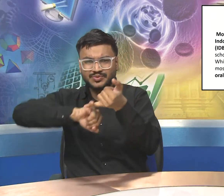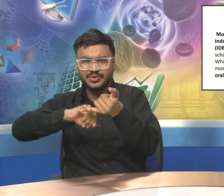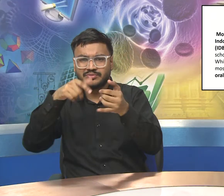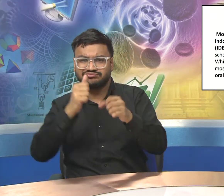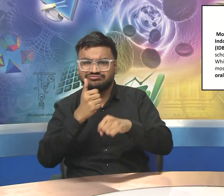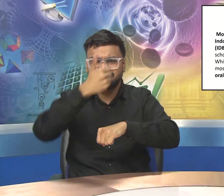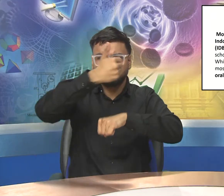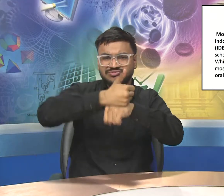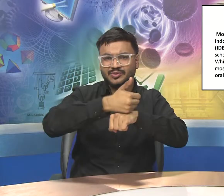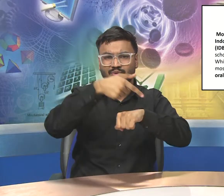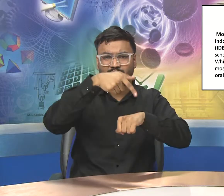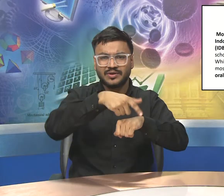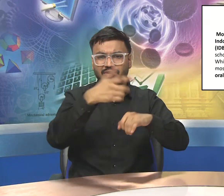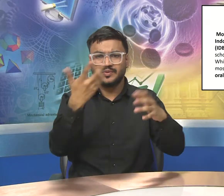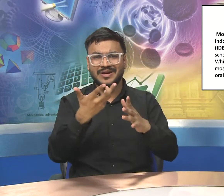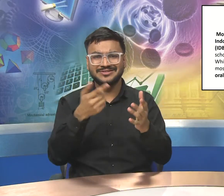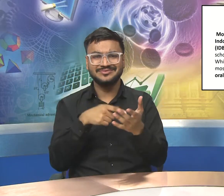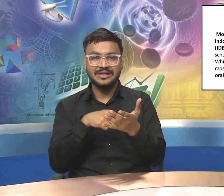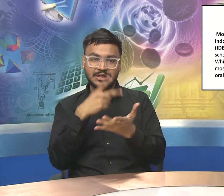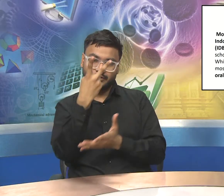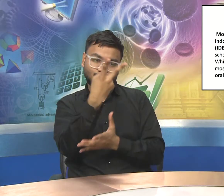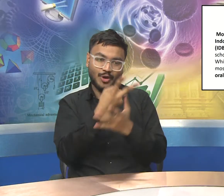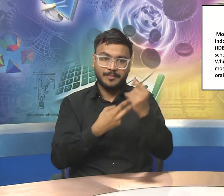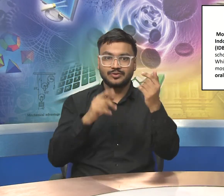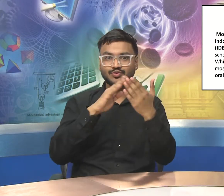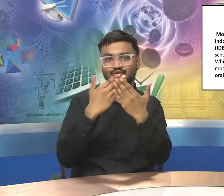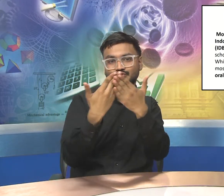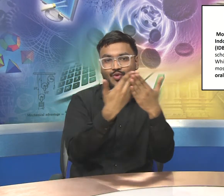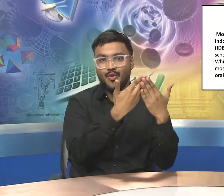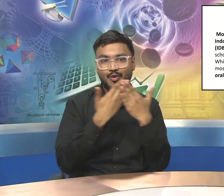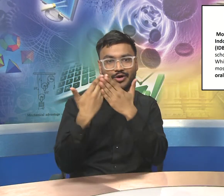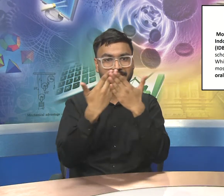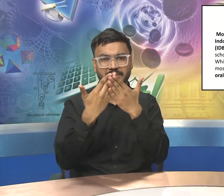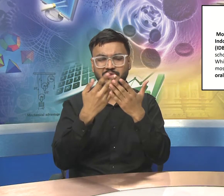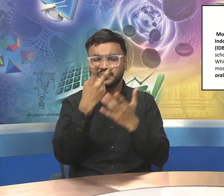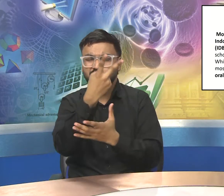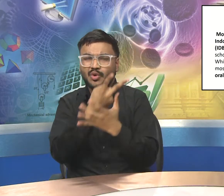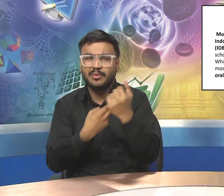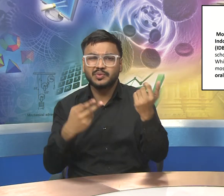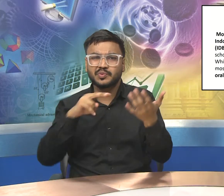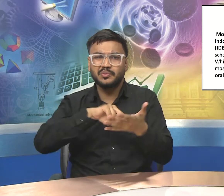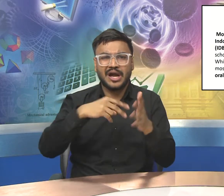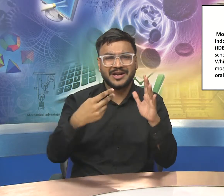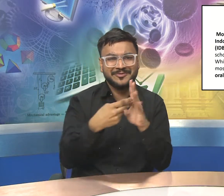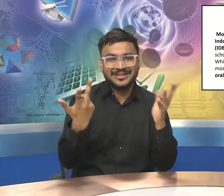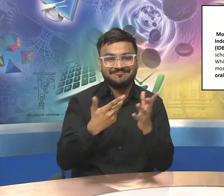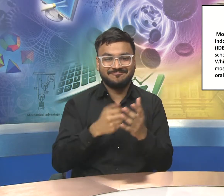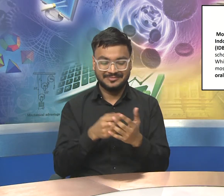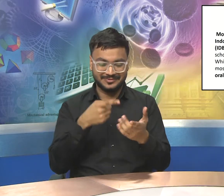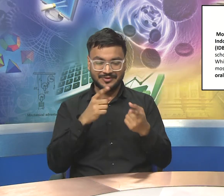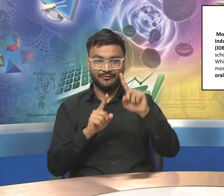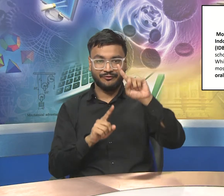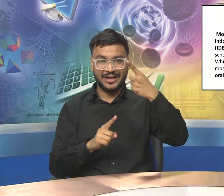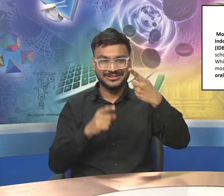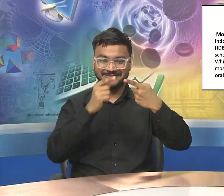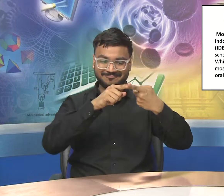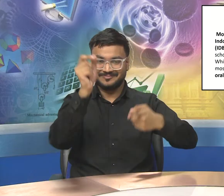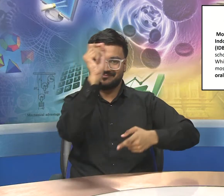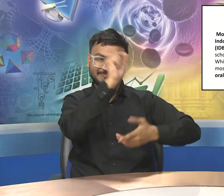IDBA also functions under MBS. And it is a bilingual